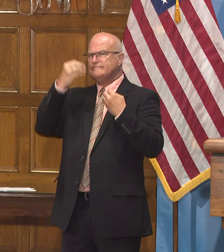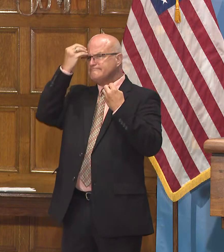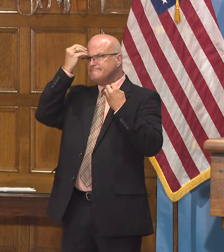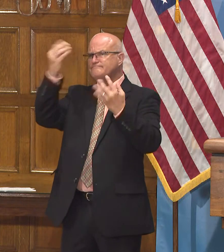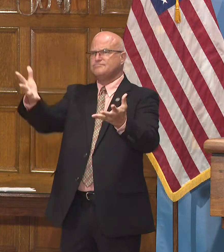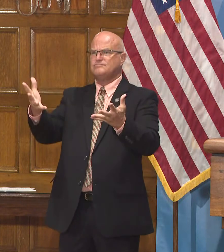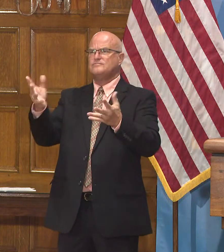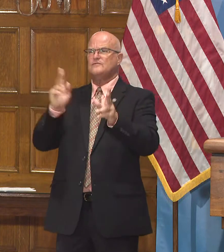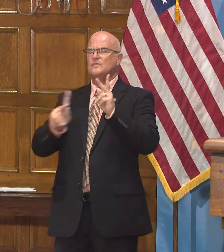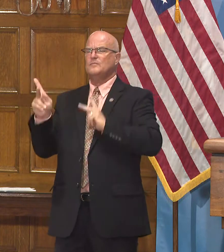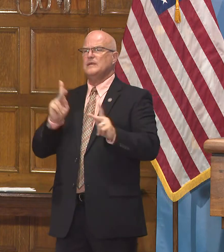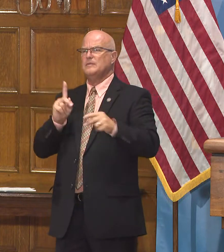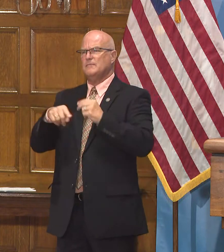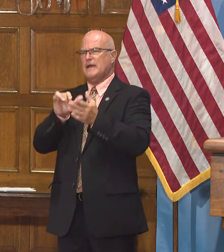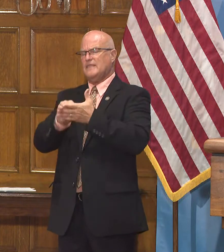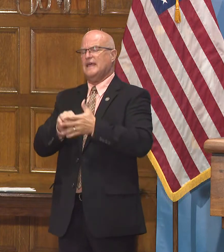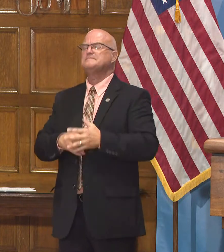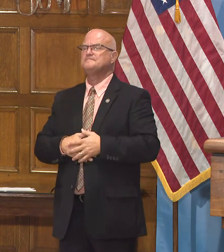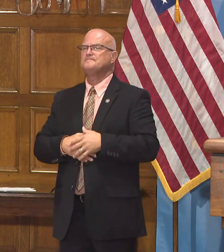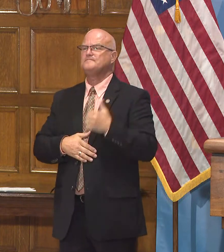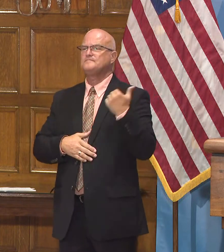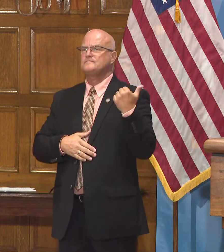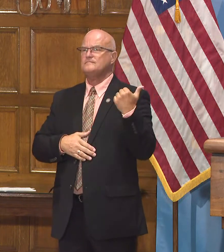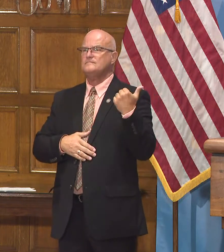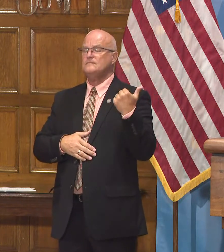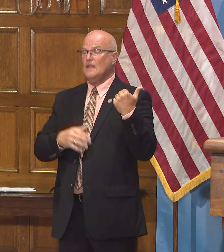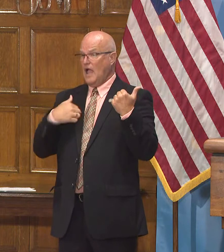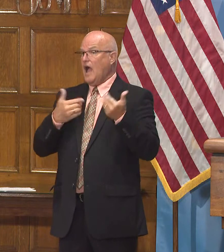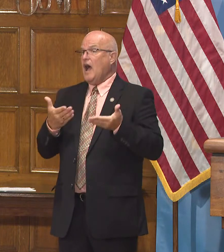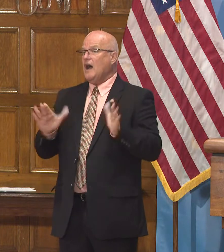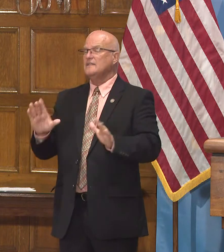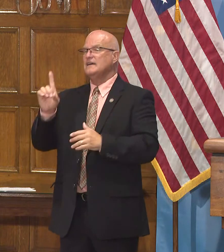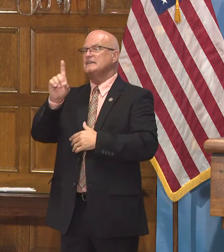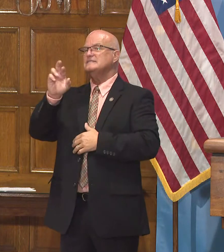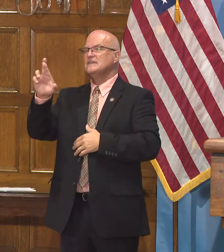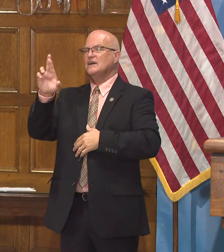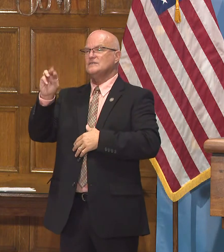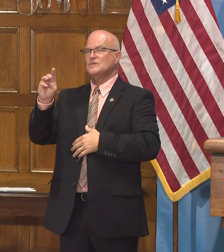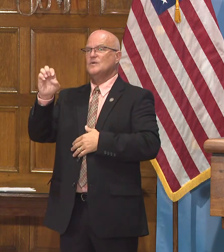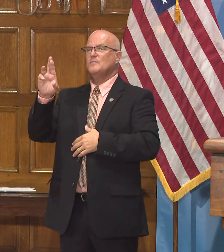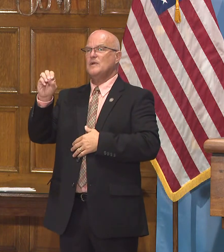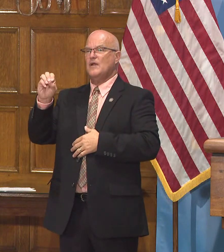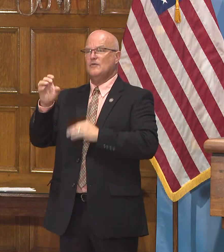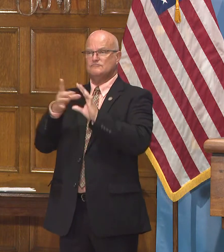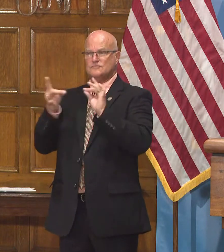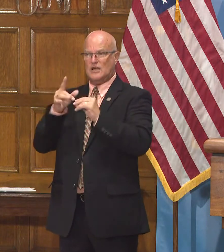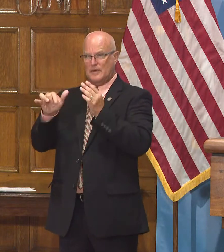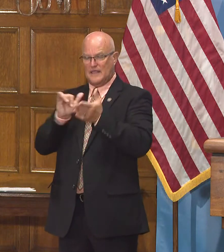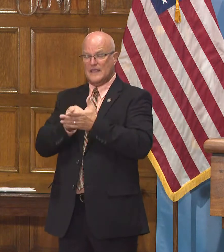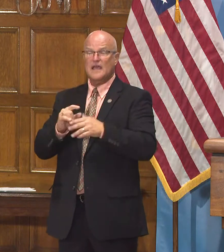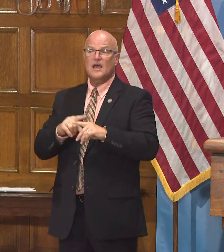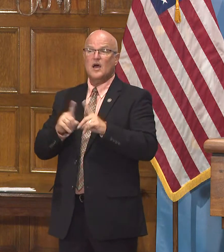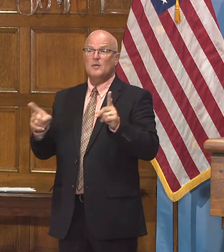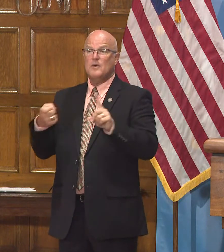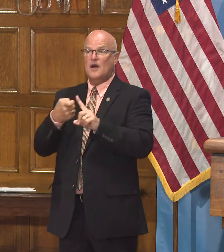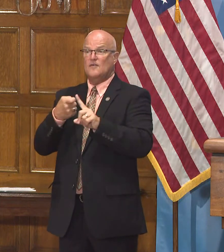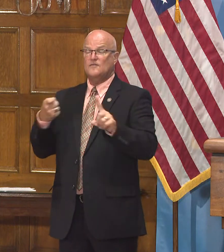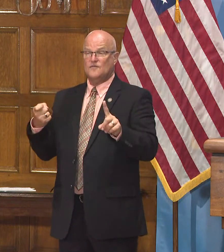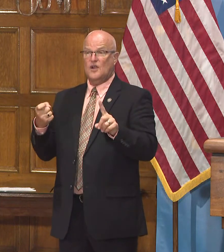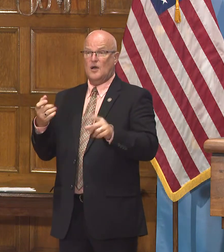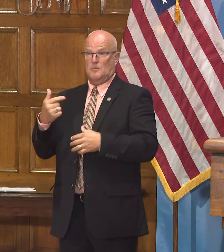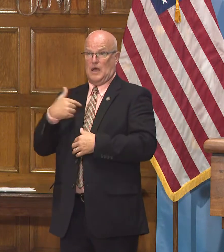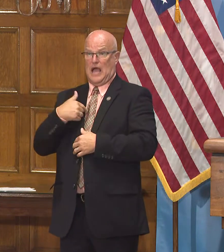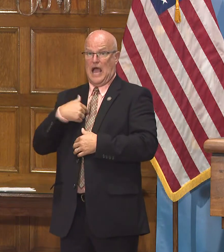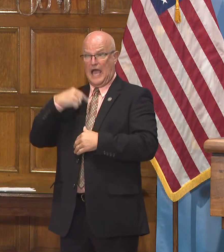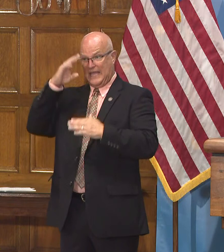we see the booster shot come available? I will let Dr. Romero address that, but from the standpoint of what